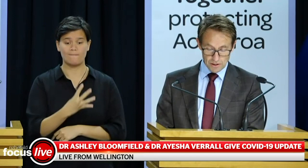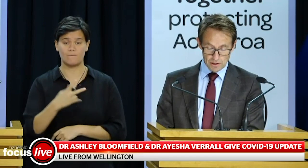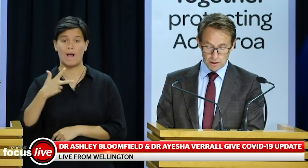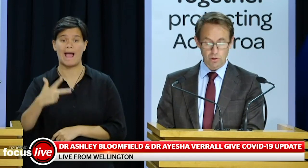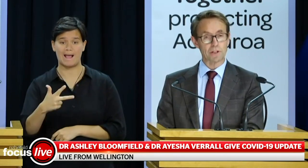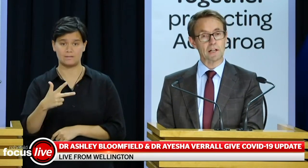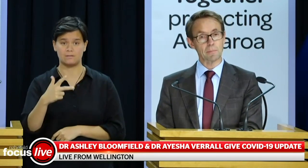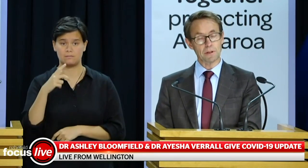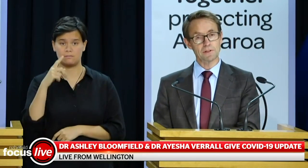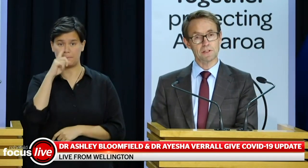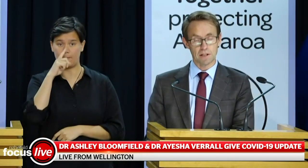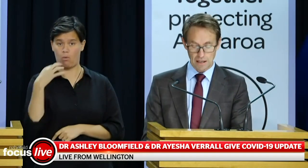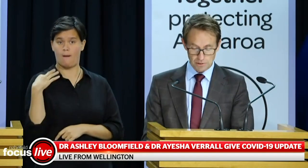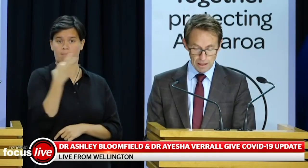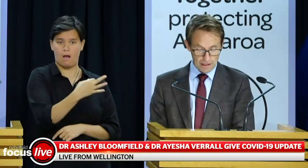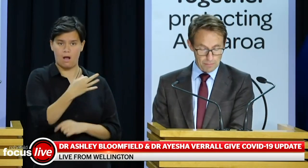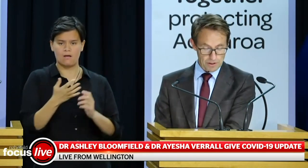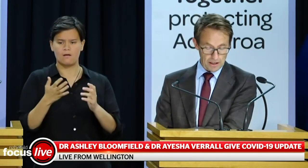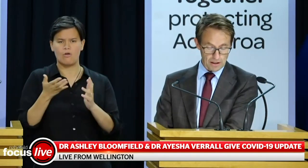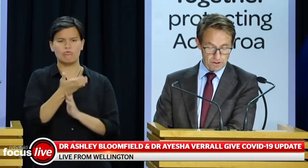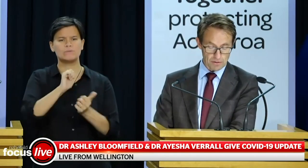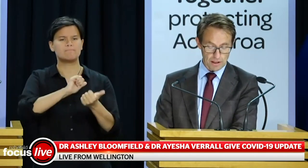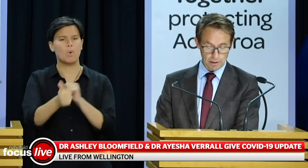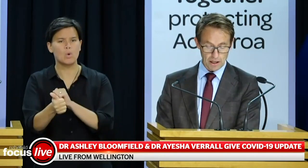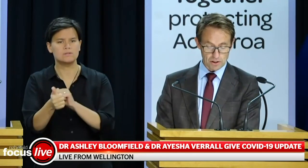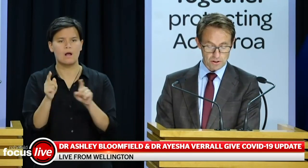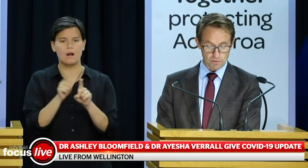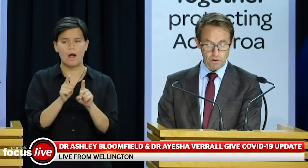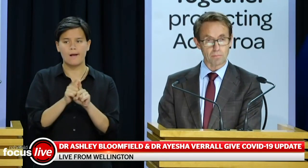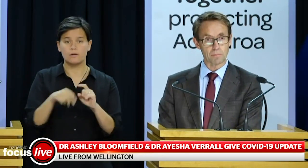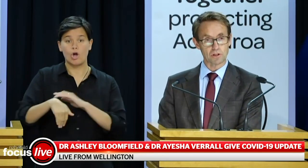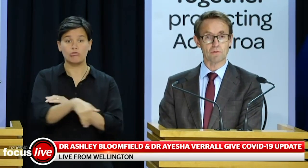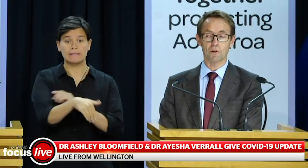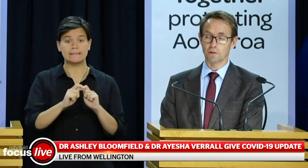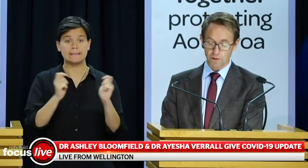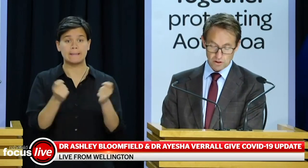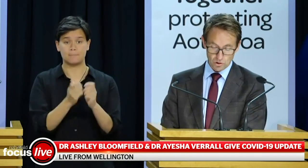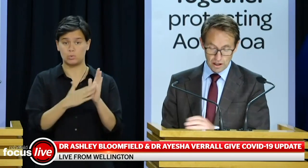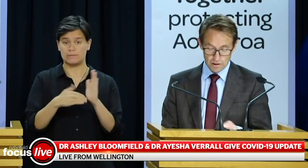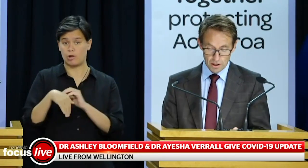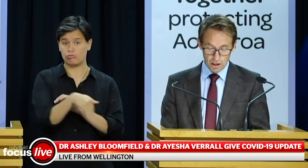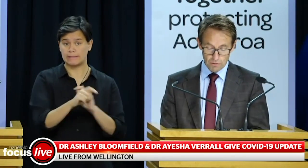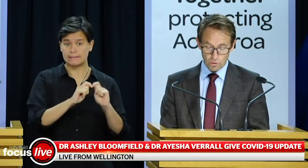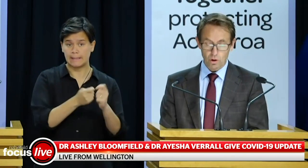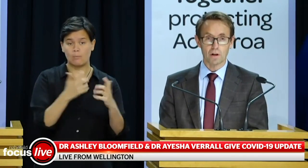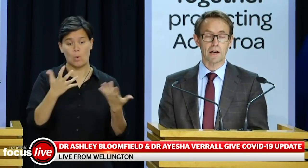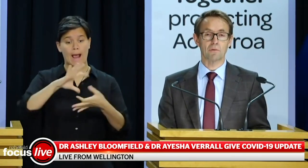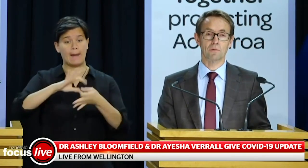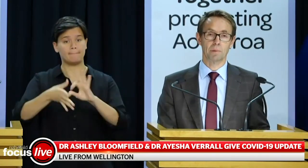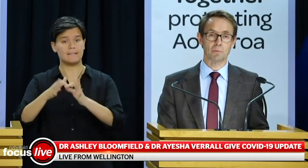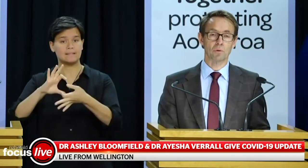Sport NZ, including Olympians and Black Caps, and have 7 applications from Ministry of Foreign Affairs and Trade